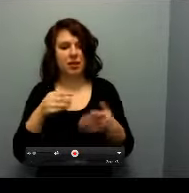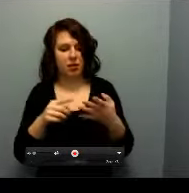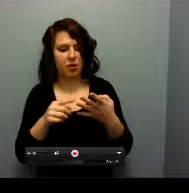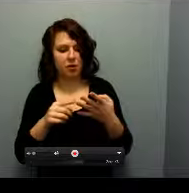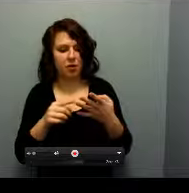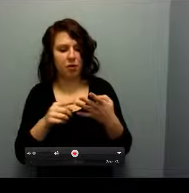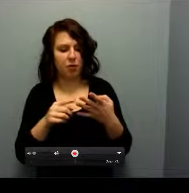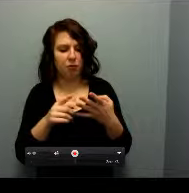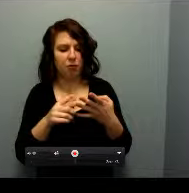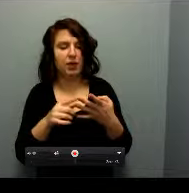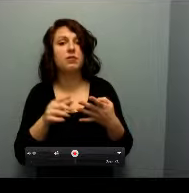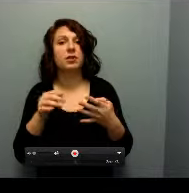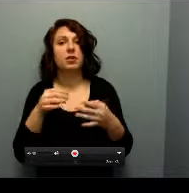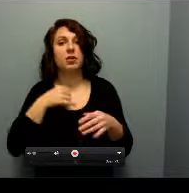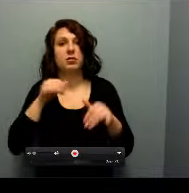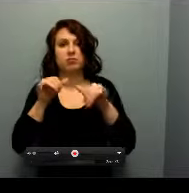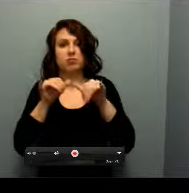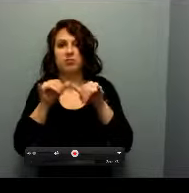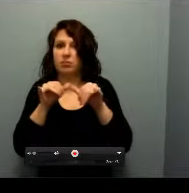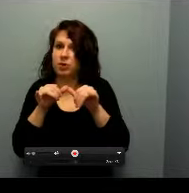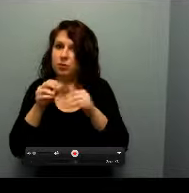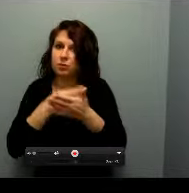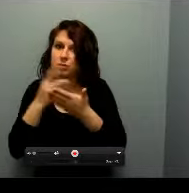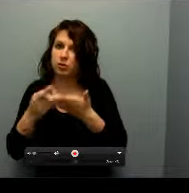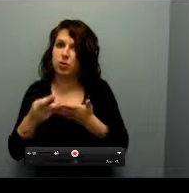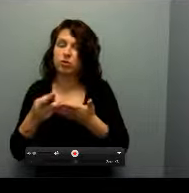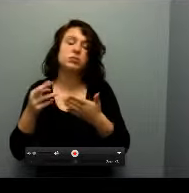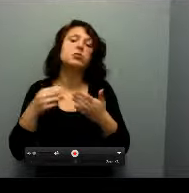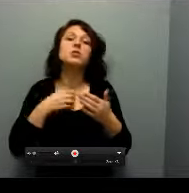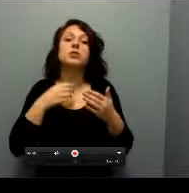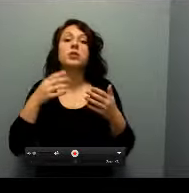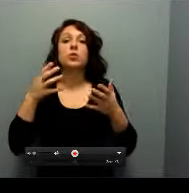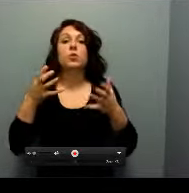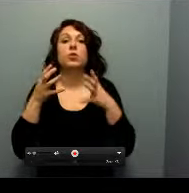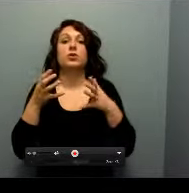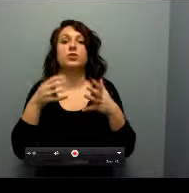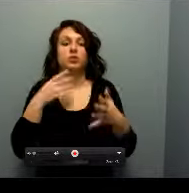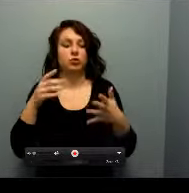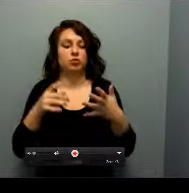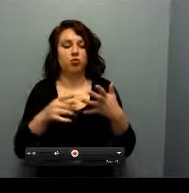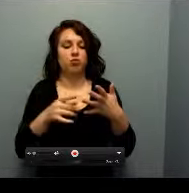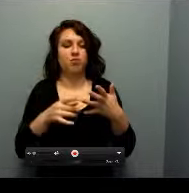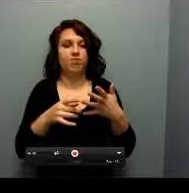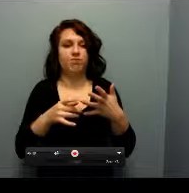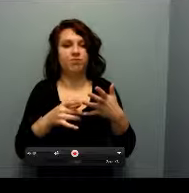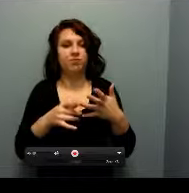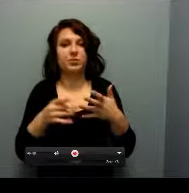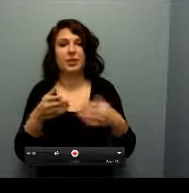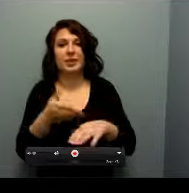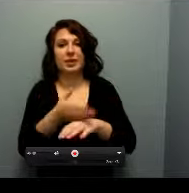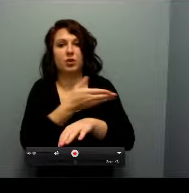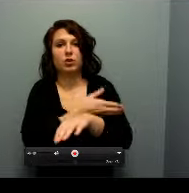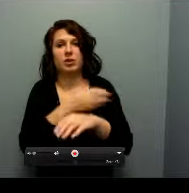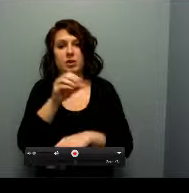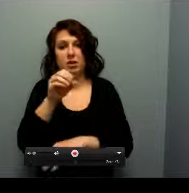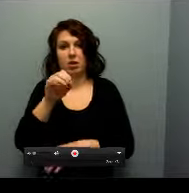Also, we want to increase the objectivity. This evaluation can be very subjective,